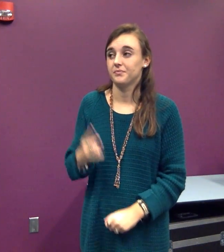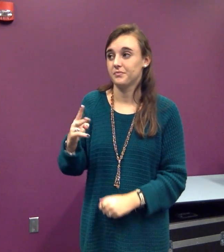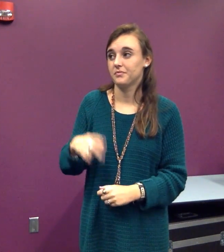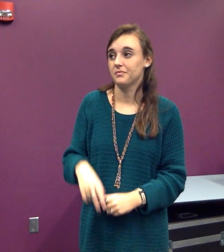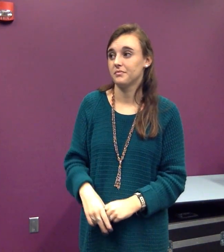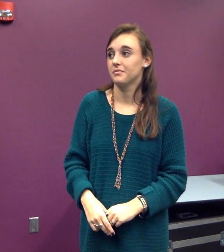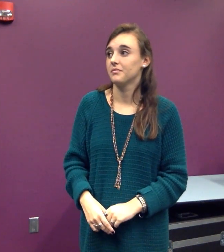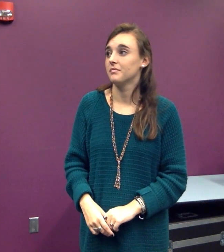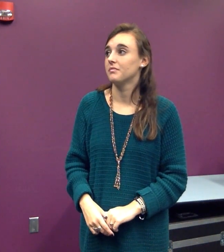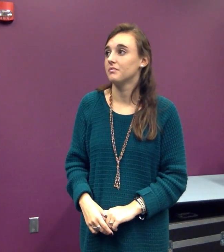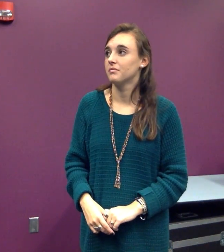No.